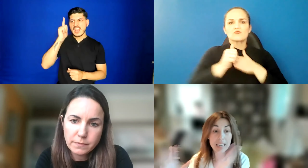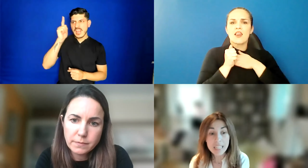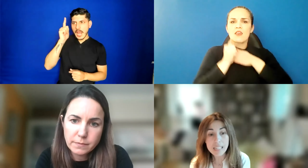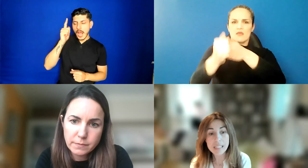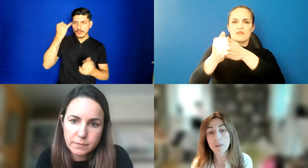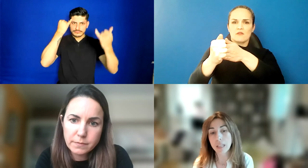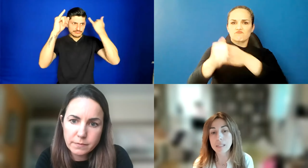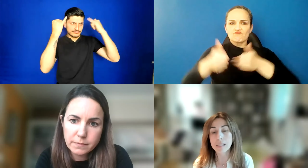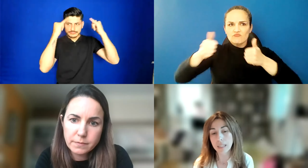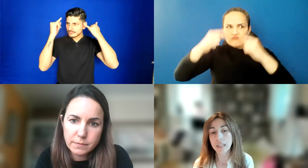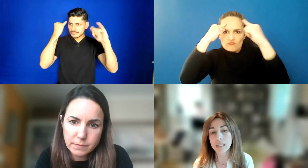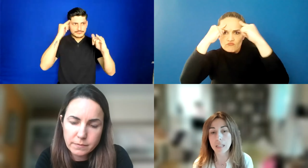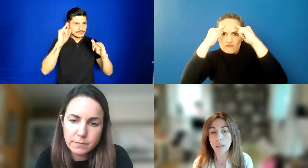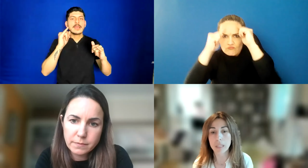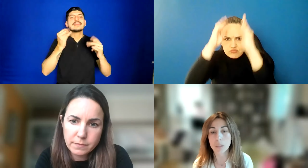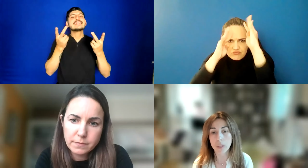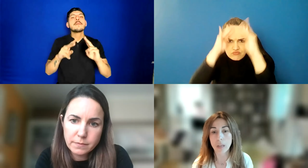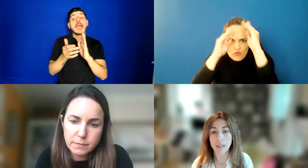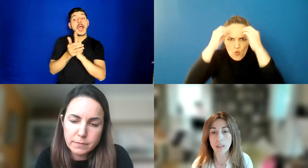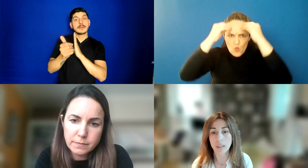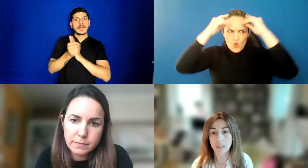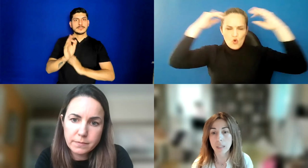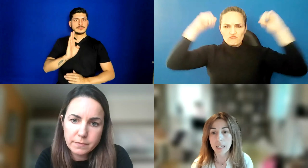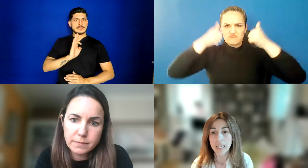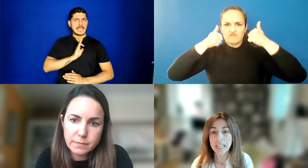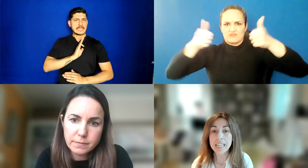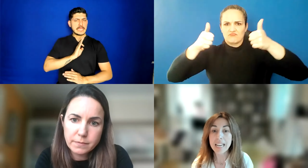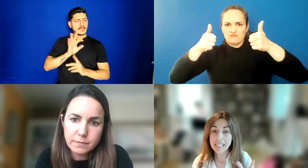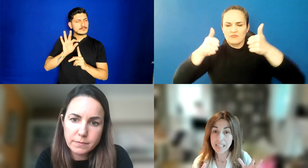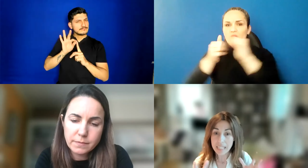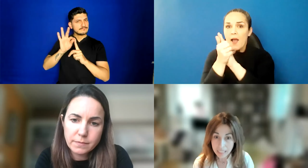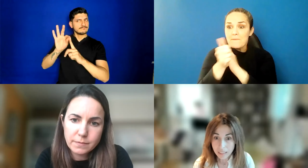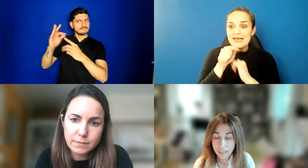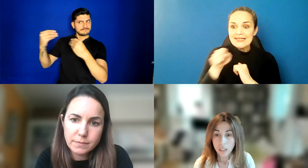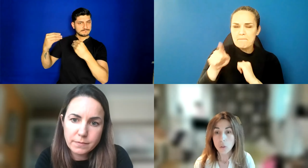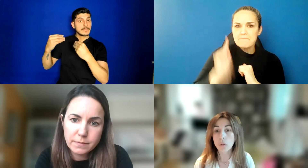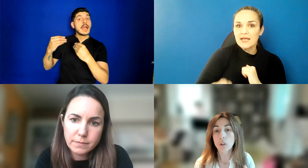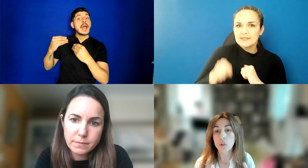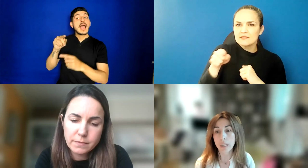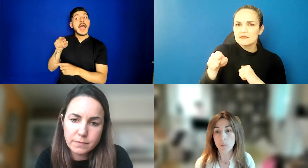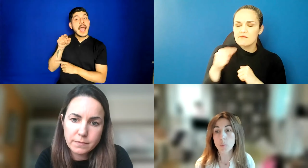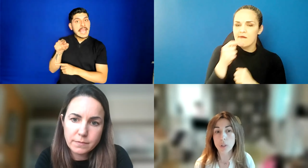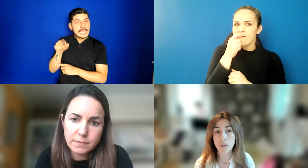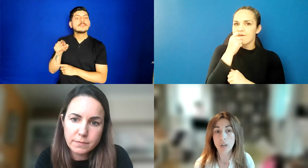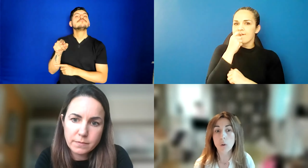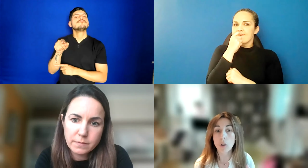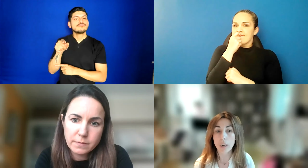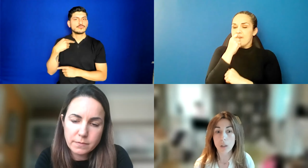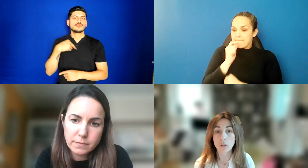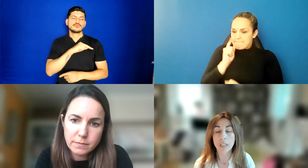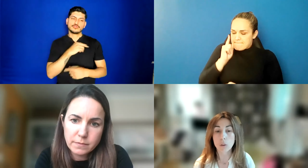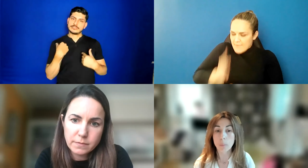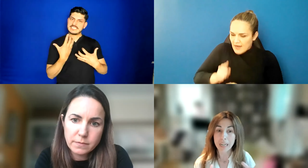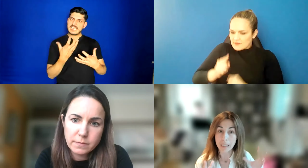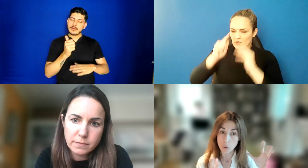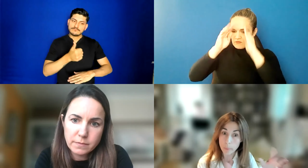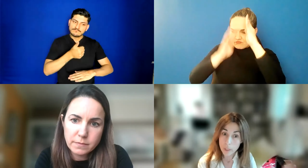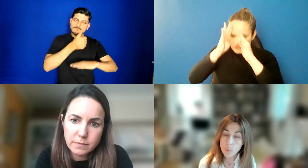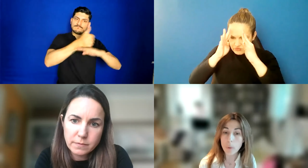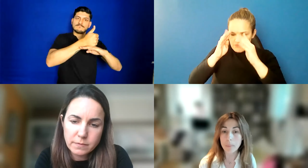problems, creativity, leadership, and specialized technical skills. And that is where we want